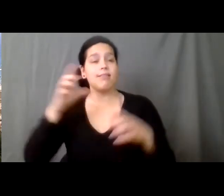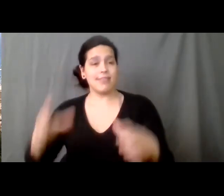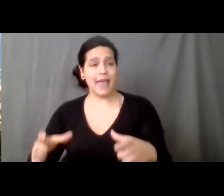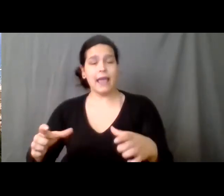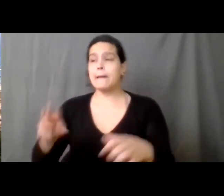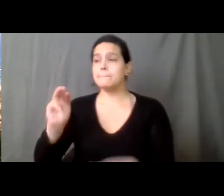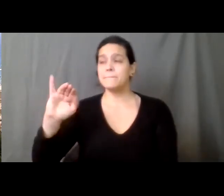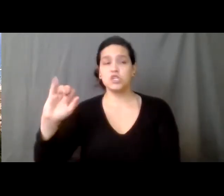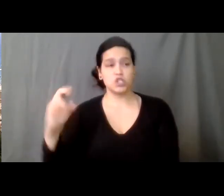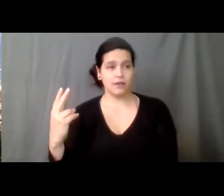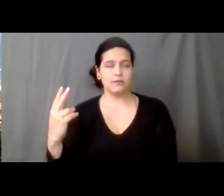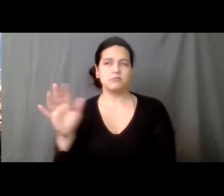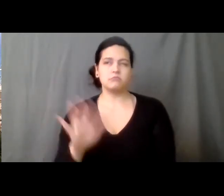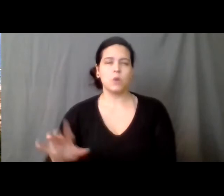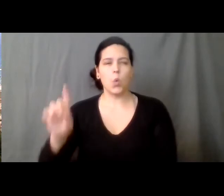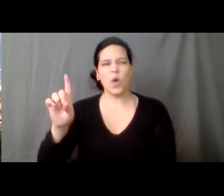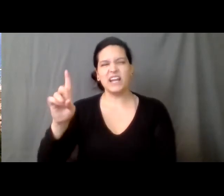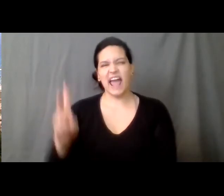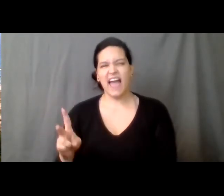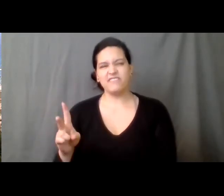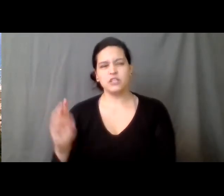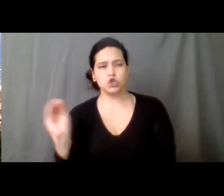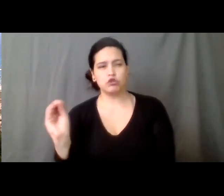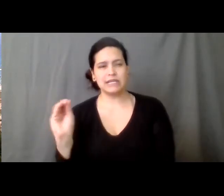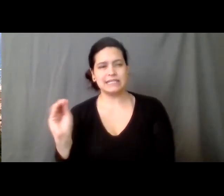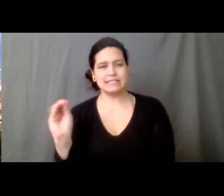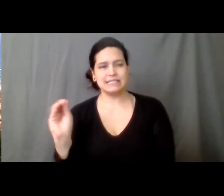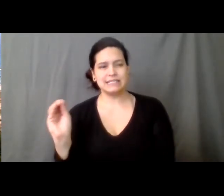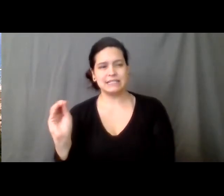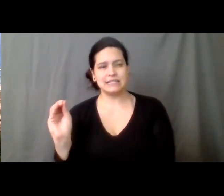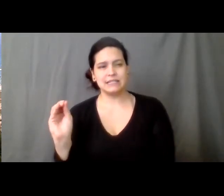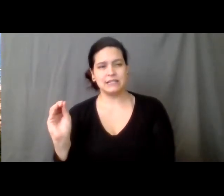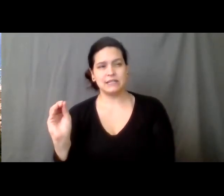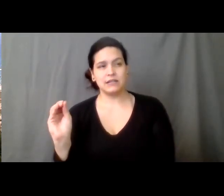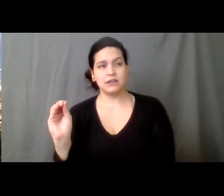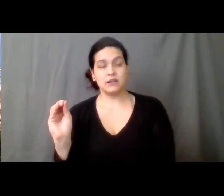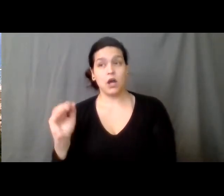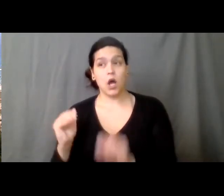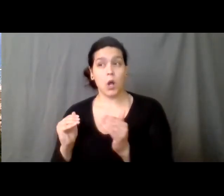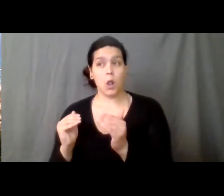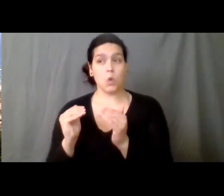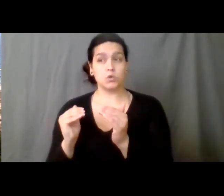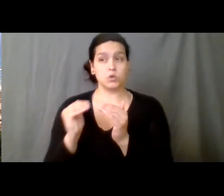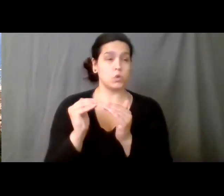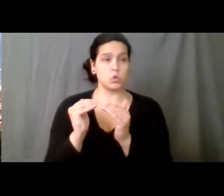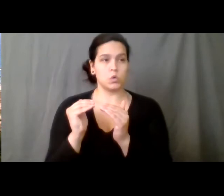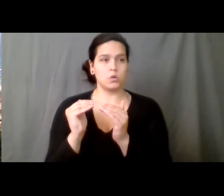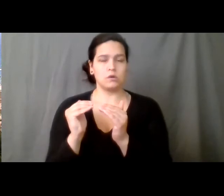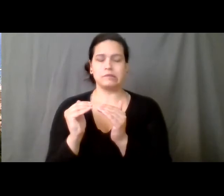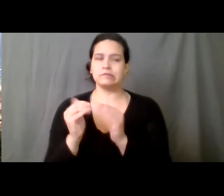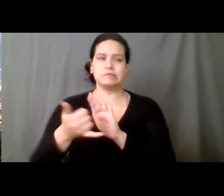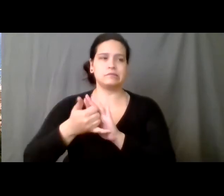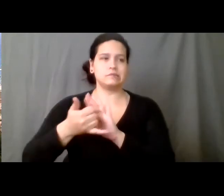about 1.5 degrees in temperature from where it will no longer be the natural habitat of